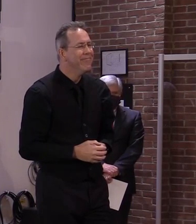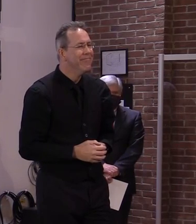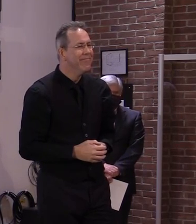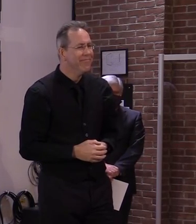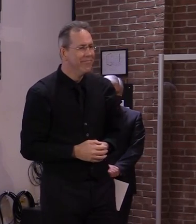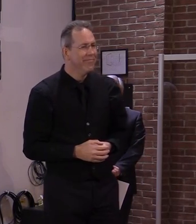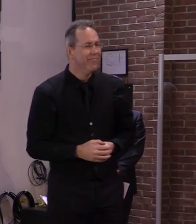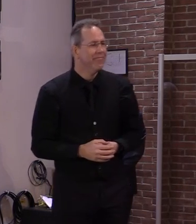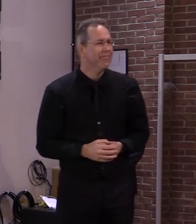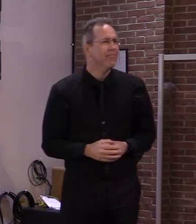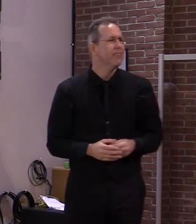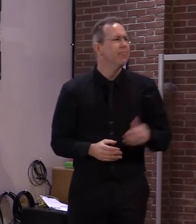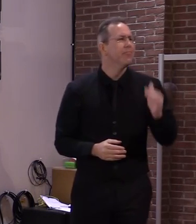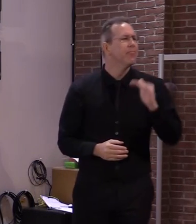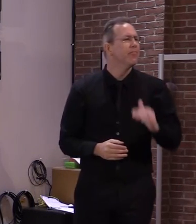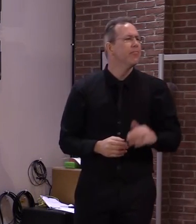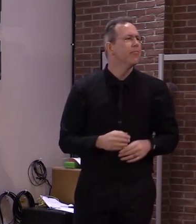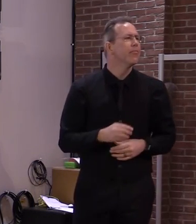Lisa, the Valley Reporter.